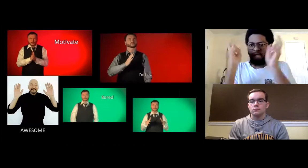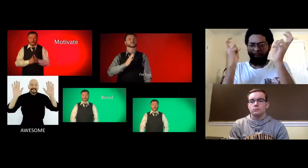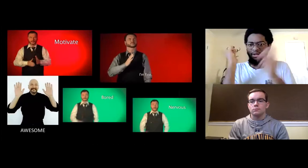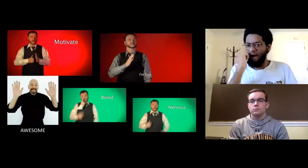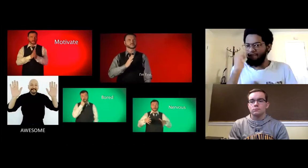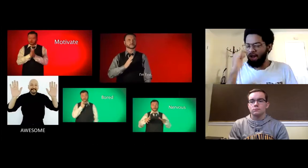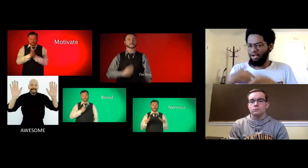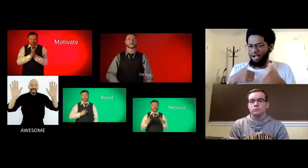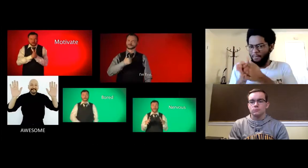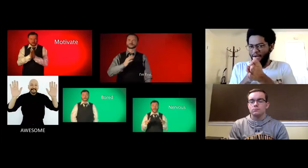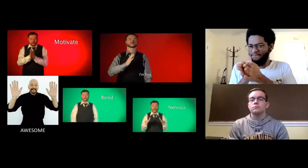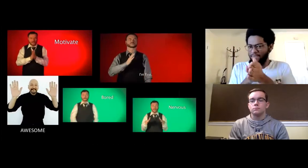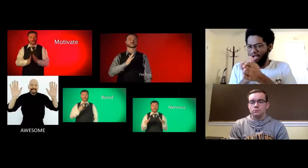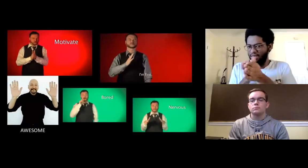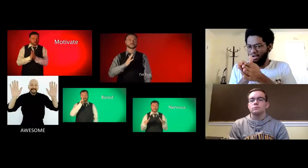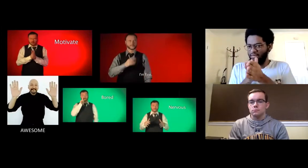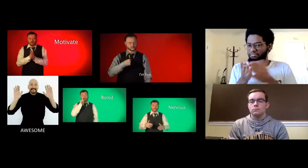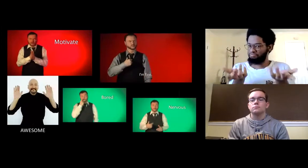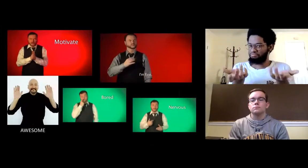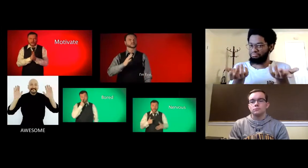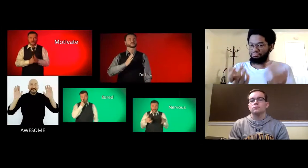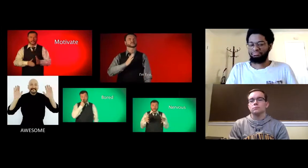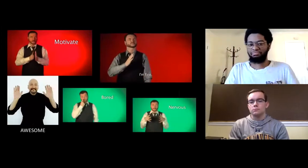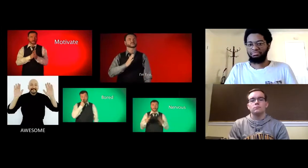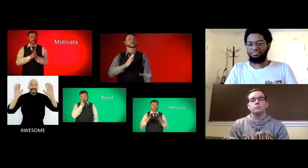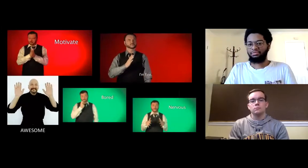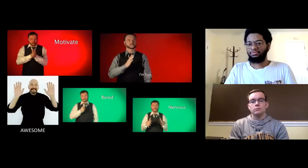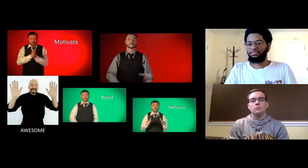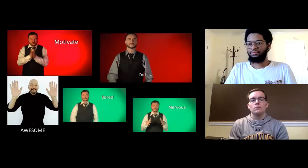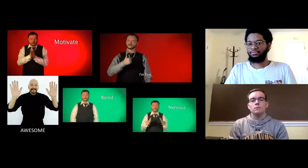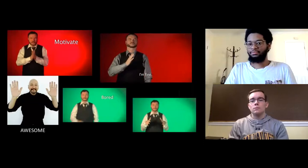I am motivated to learn a new subject or topic every day.